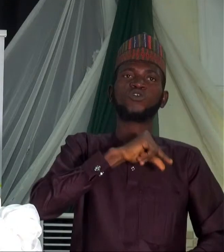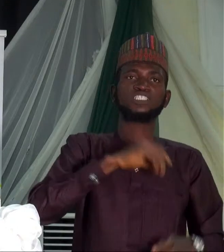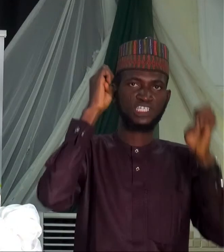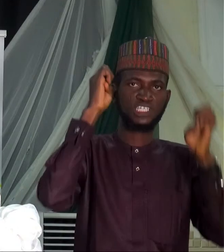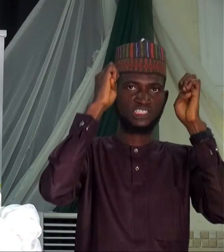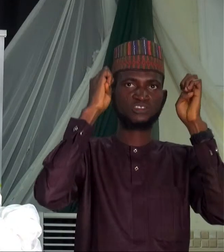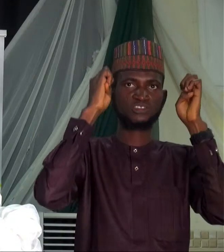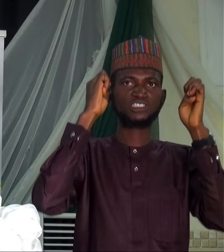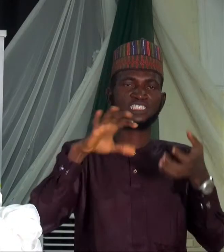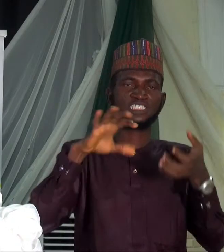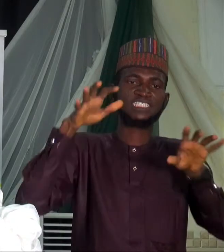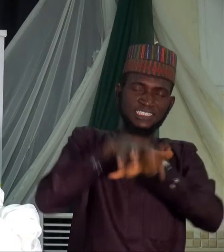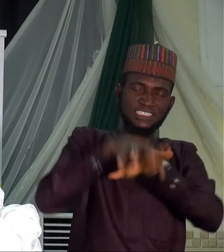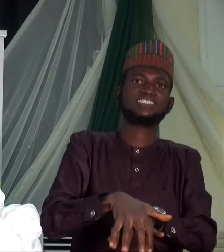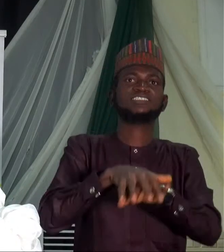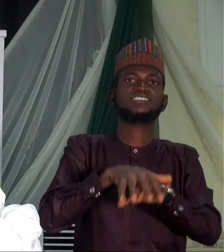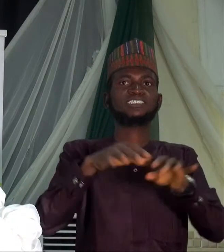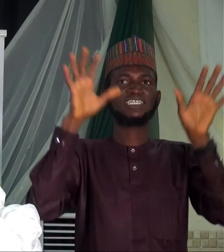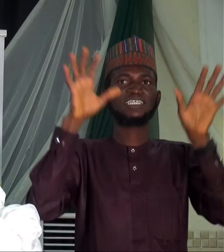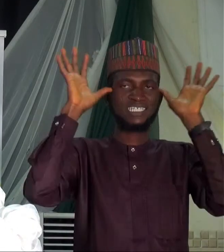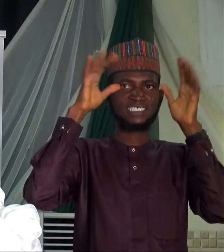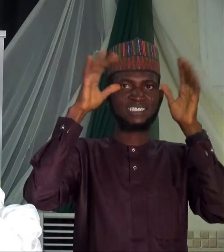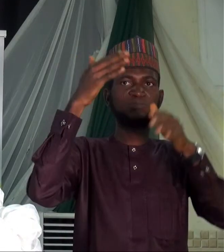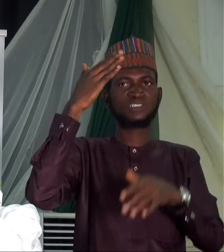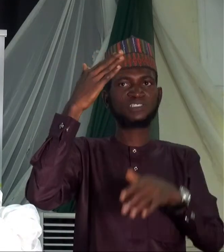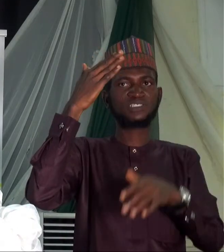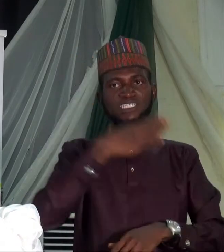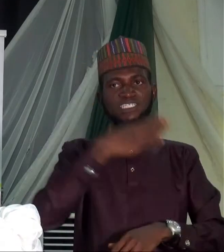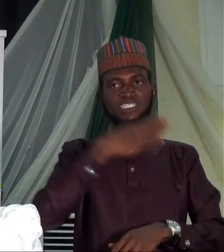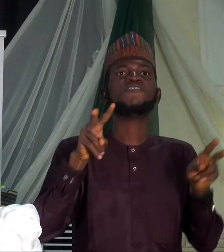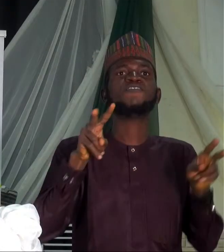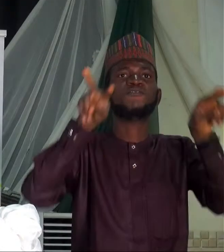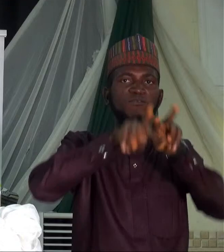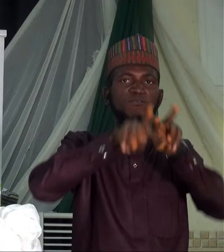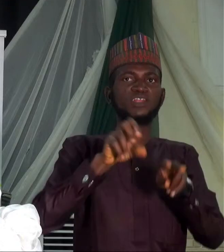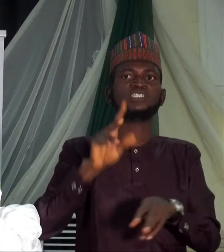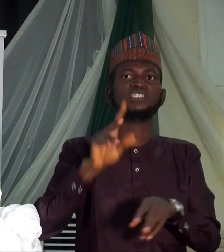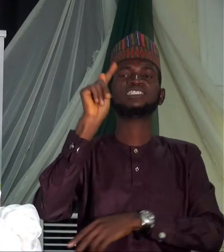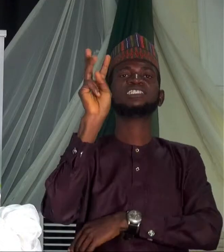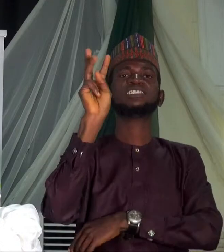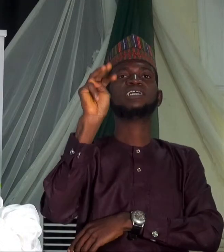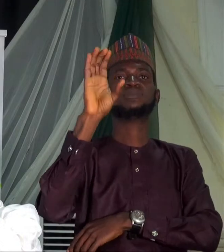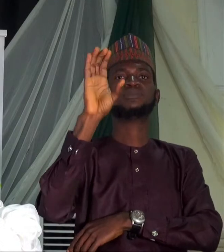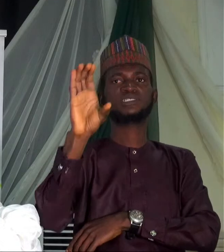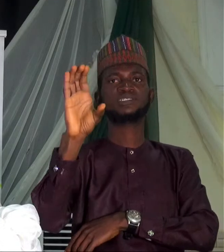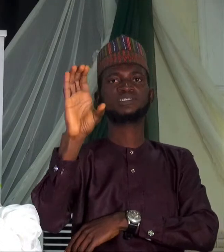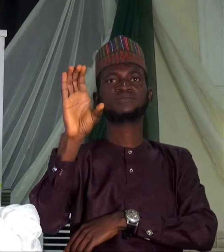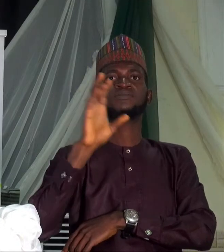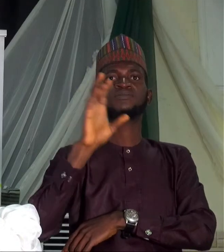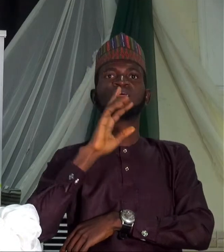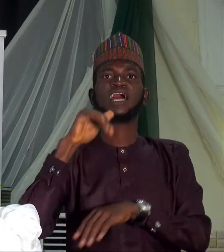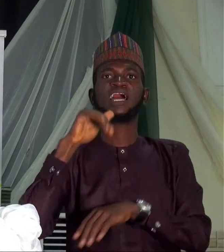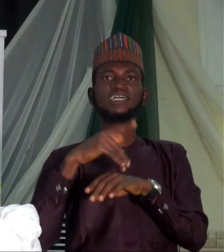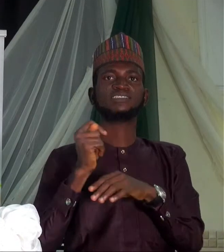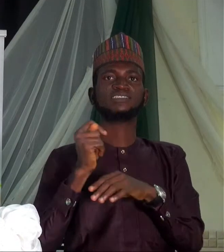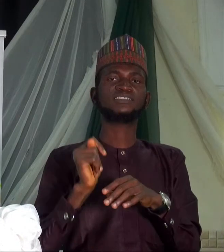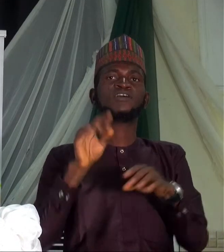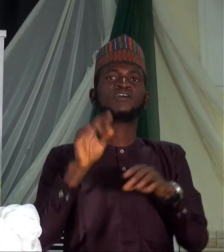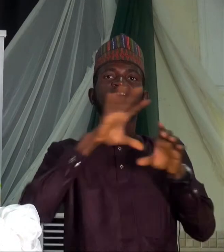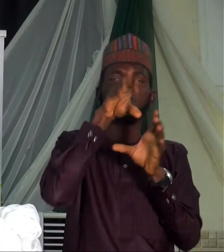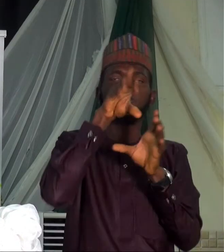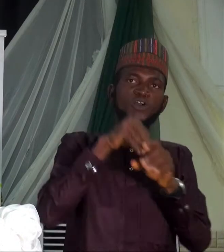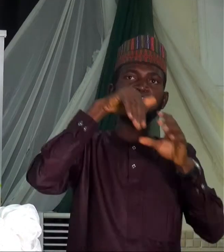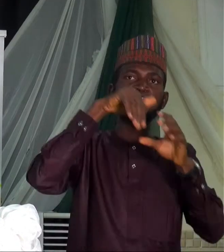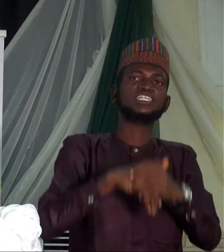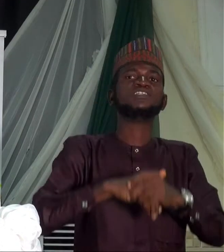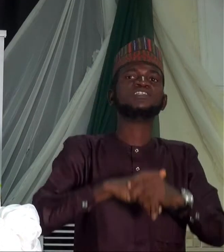integrating Islamic knowledge and values. TMC has been actively involved in